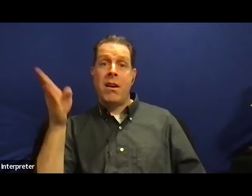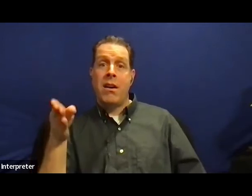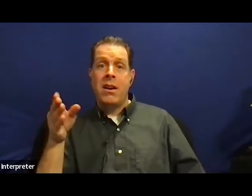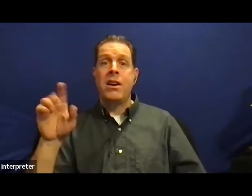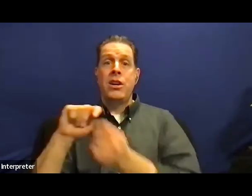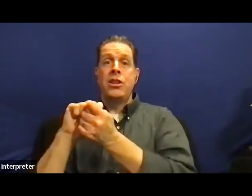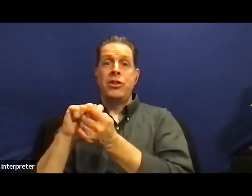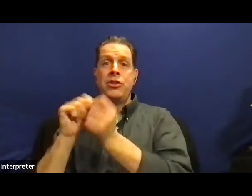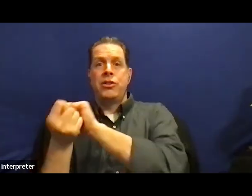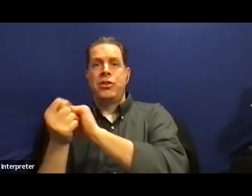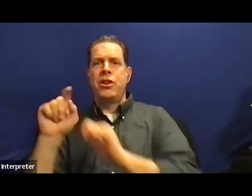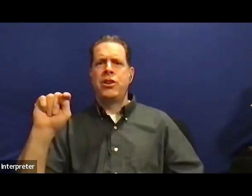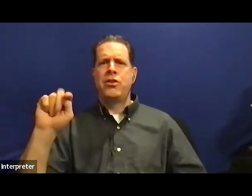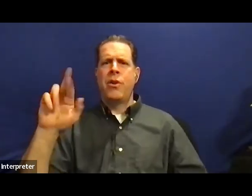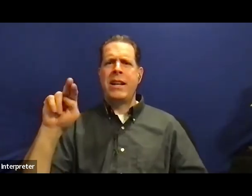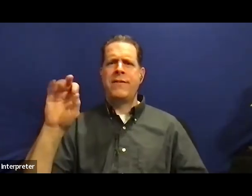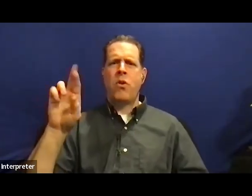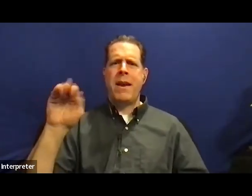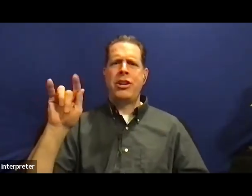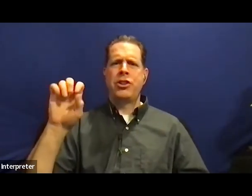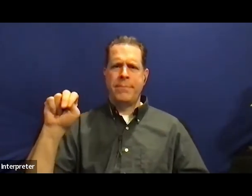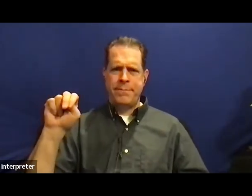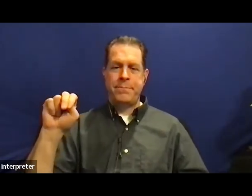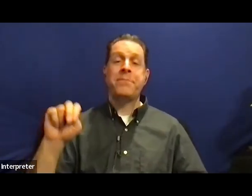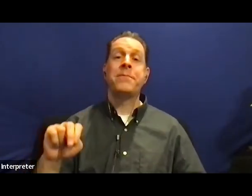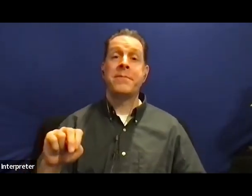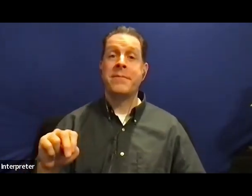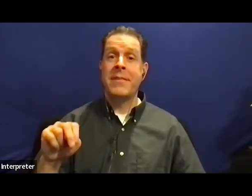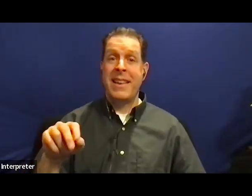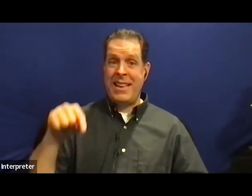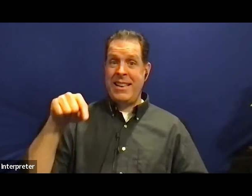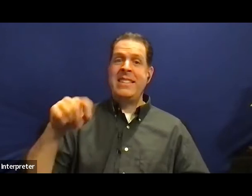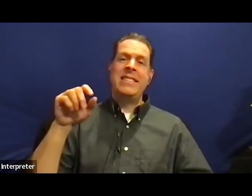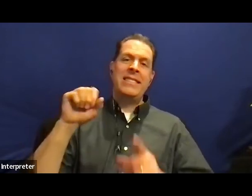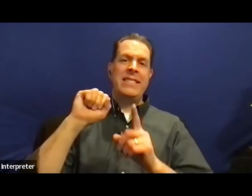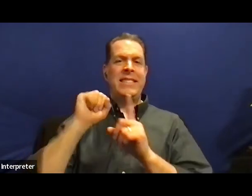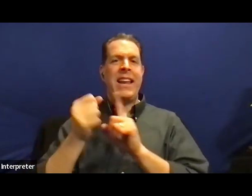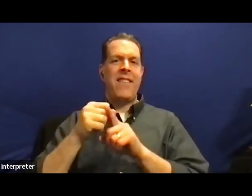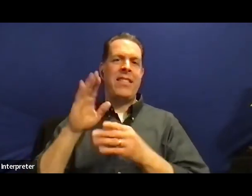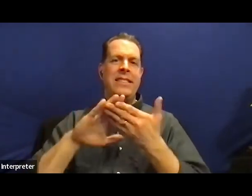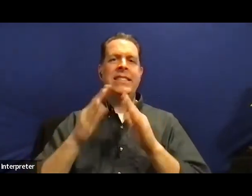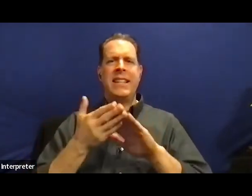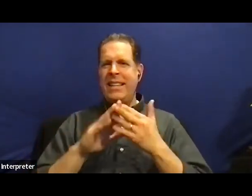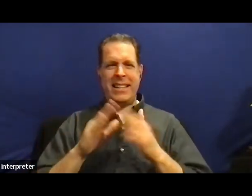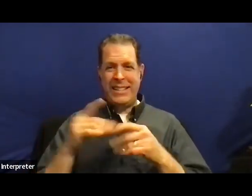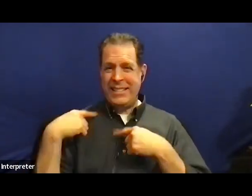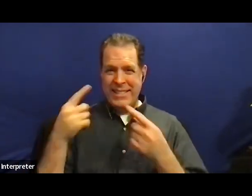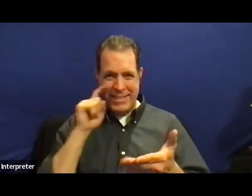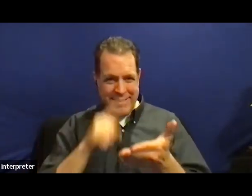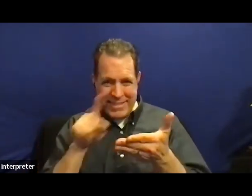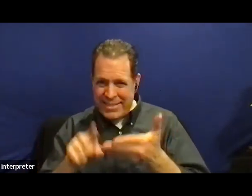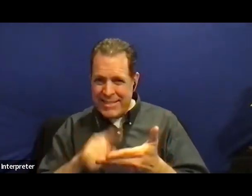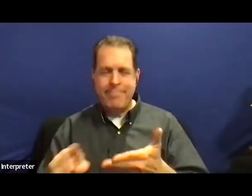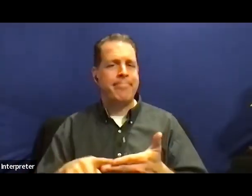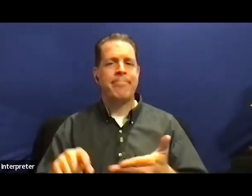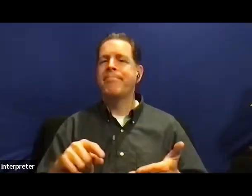cityoftacoma.org/transformation. Since the state of the city in regards to public safety is unacceptable, then clearly